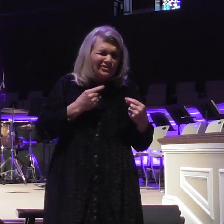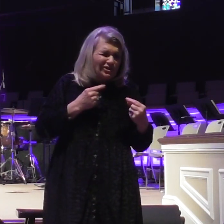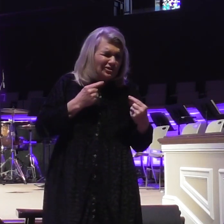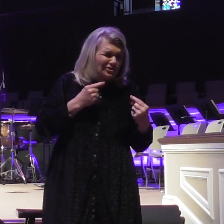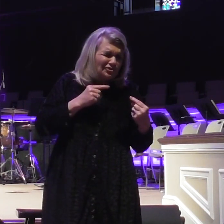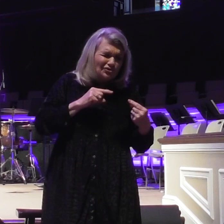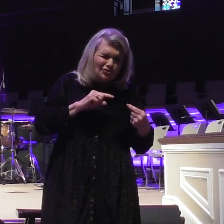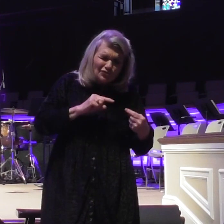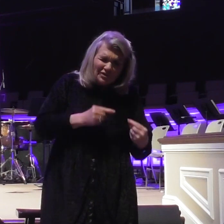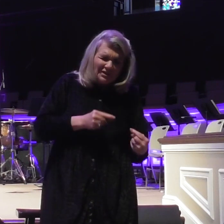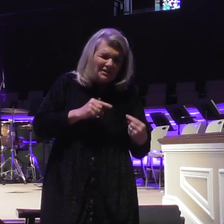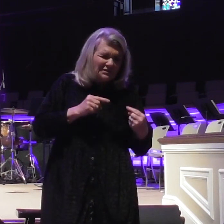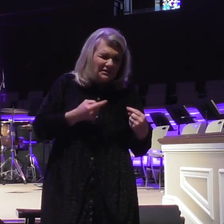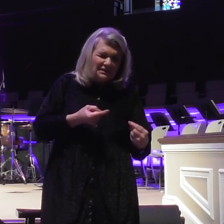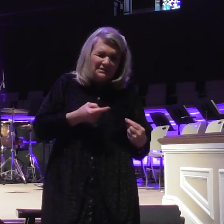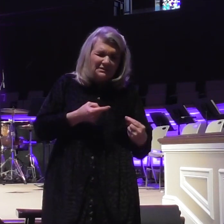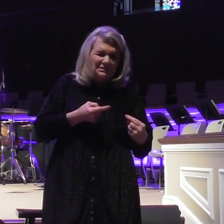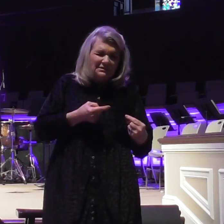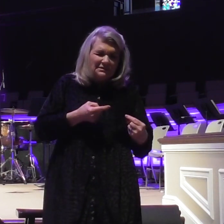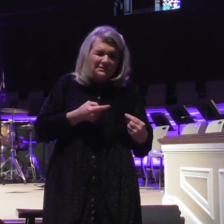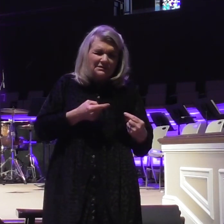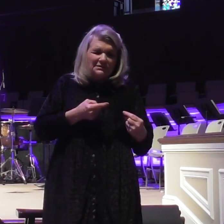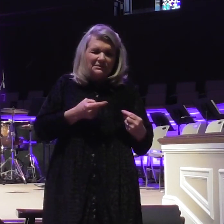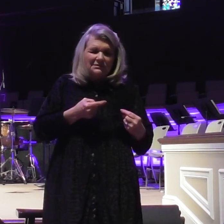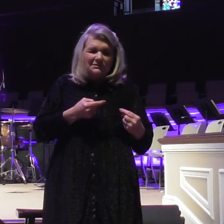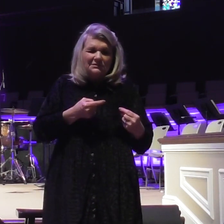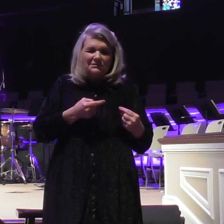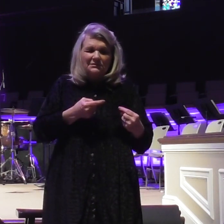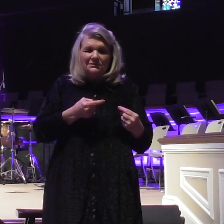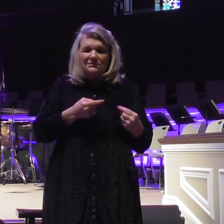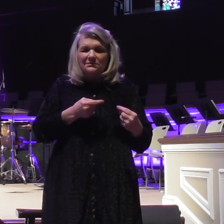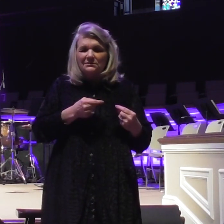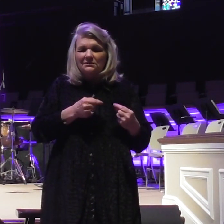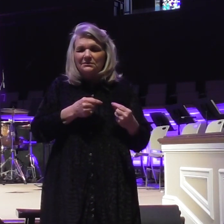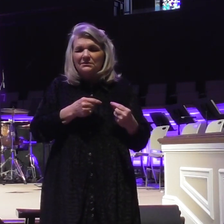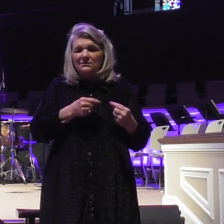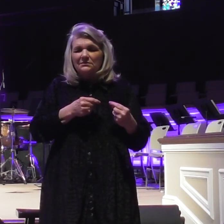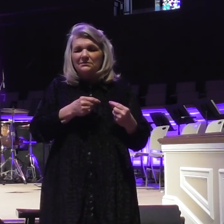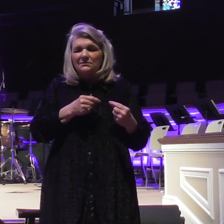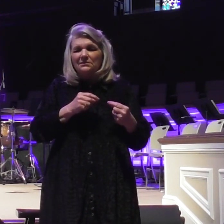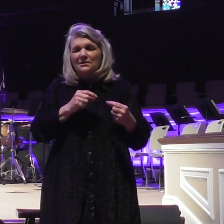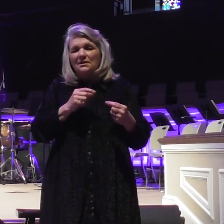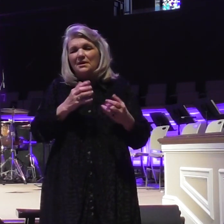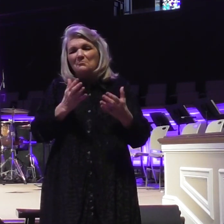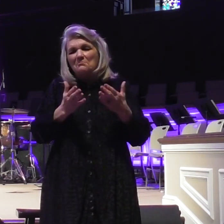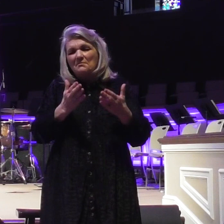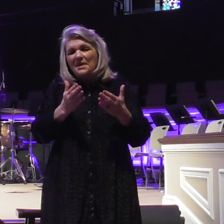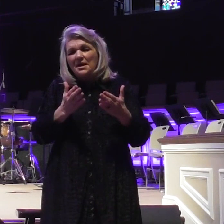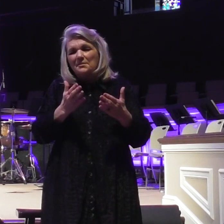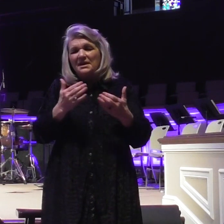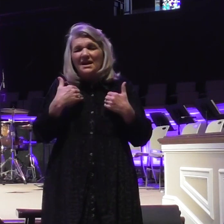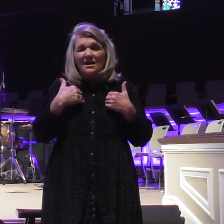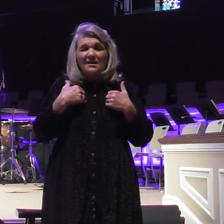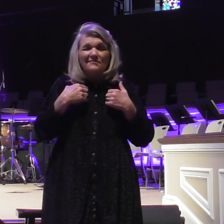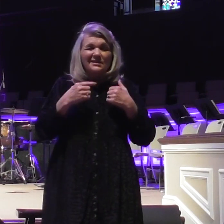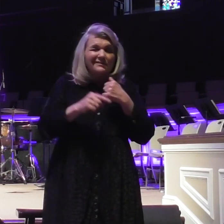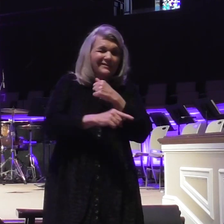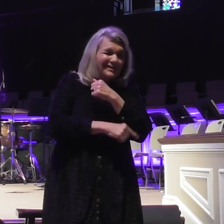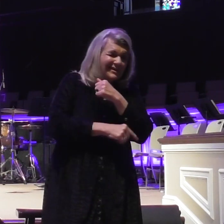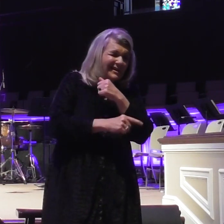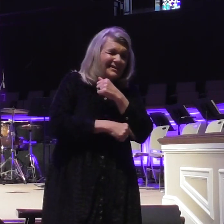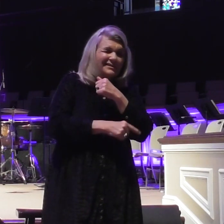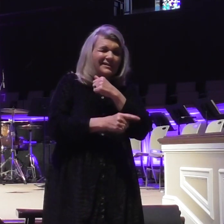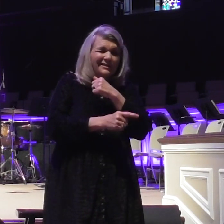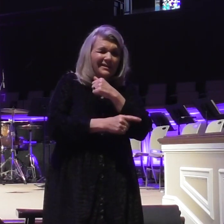who bought into the lies of the world, bought into the philosophies of the world and reaped the consequences for it. God, would you call them and call